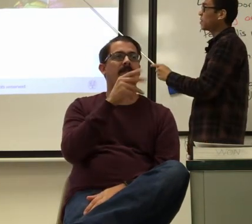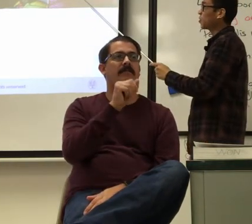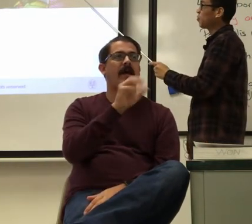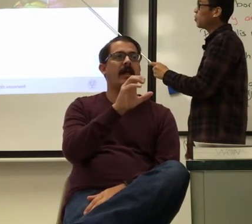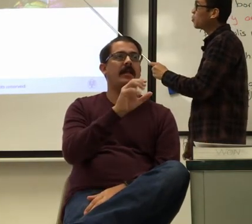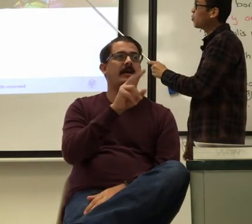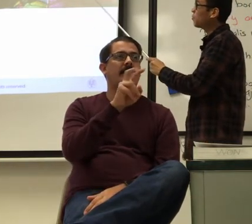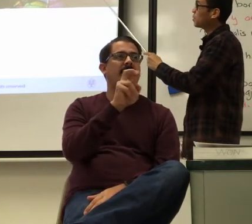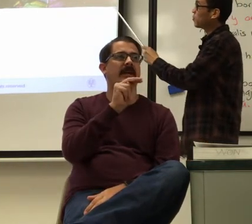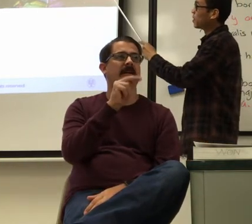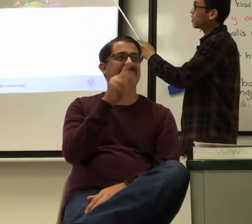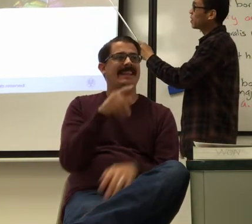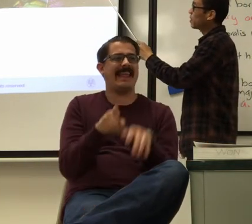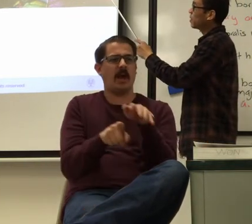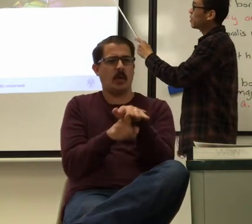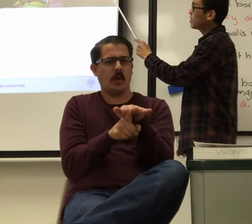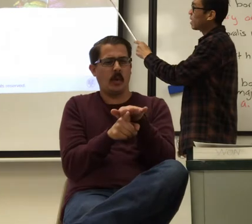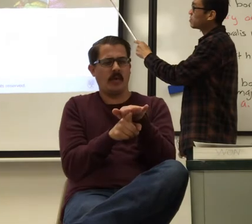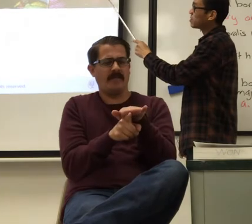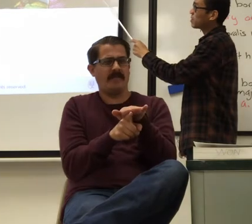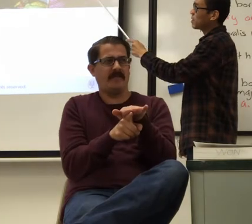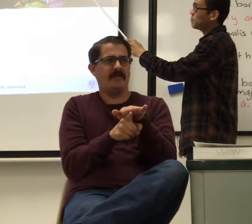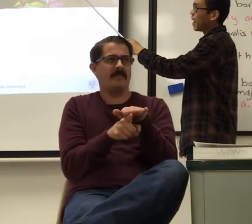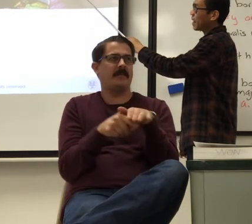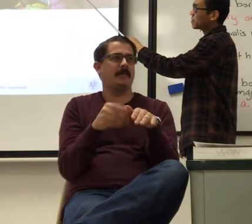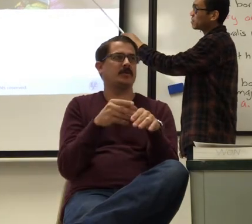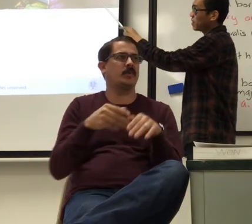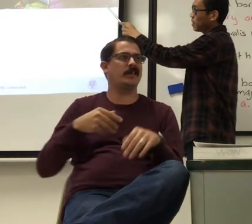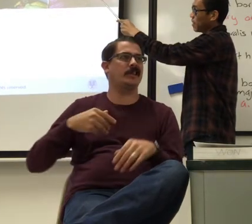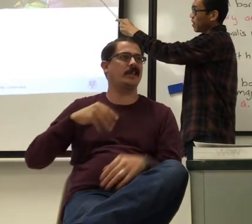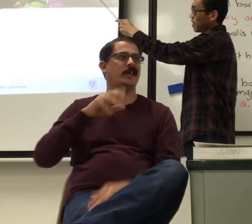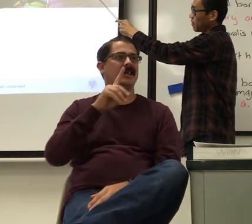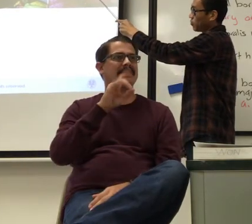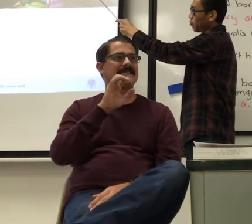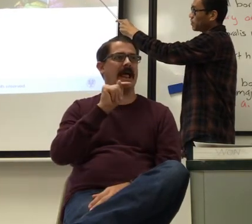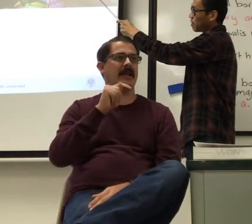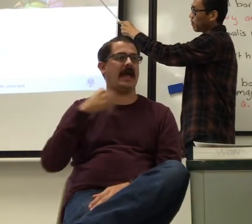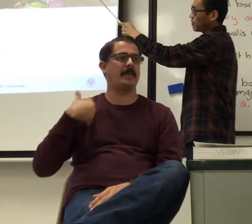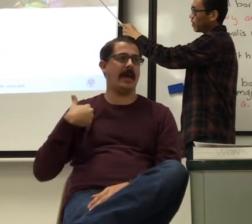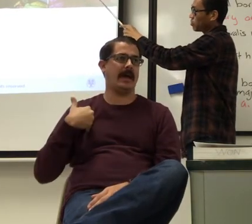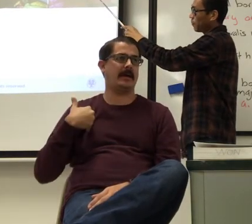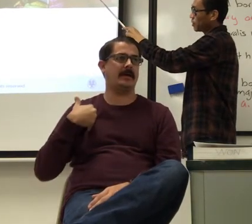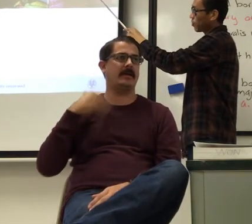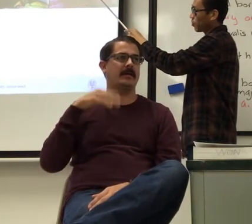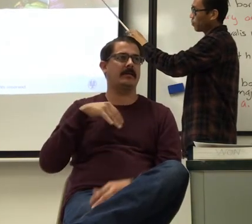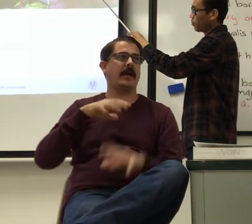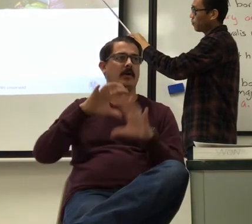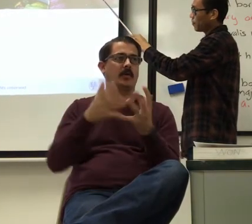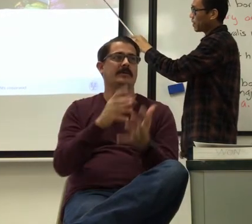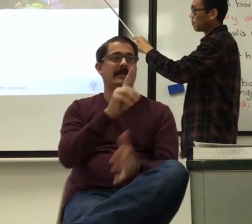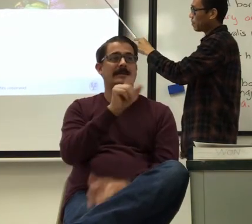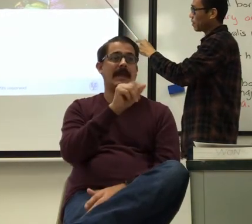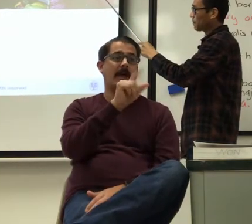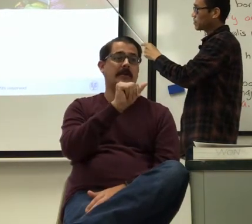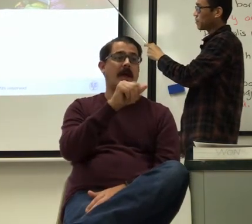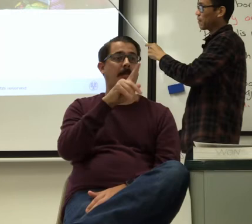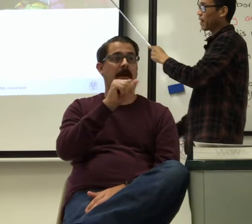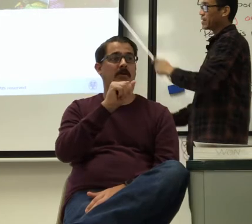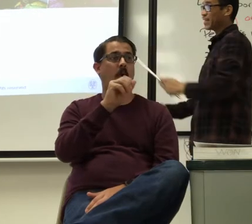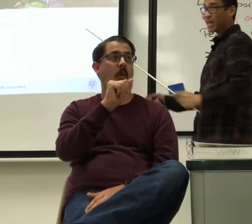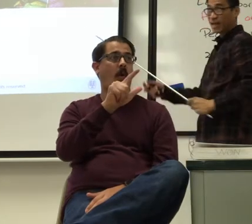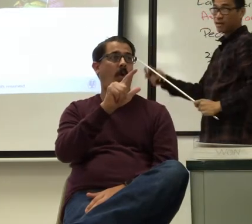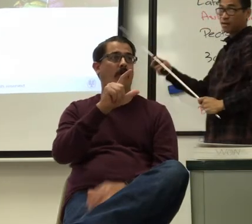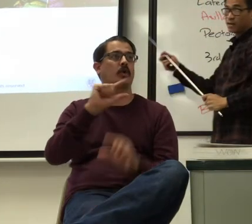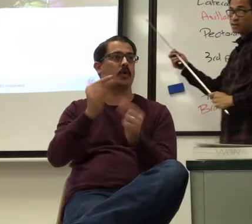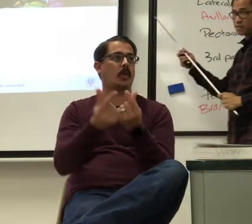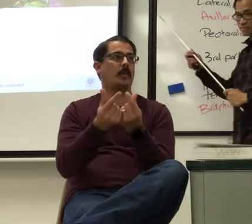lies in the groove between delts and pecs. The groove is called the deltopectoral groove, but the name of the blood vessel that